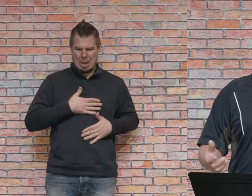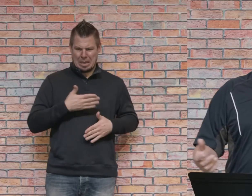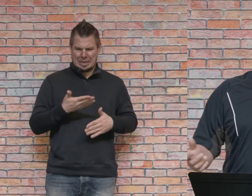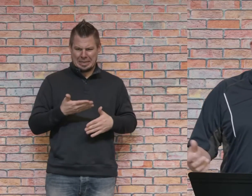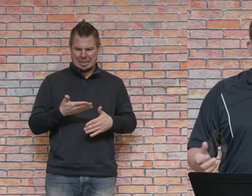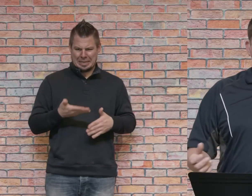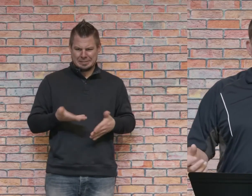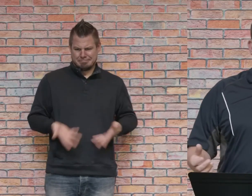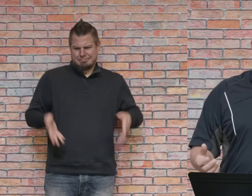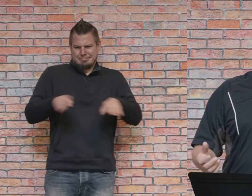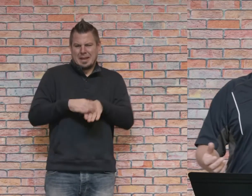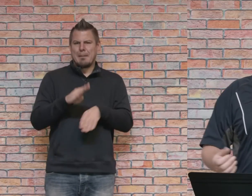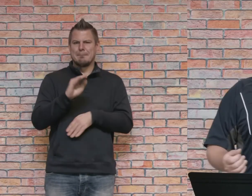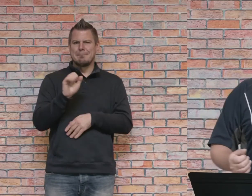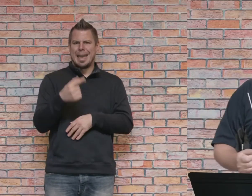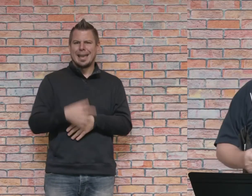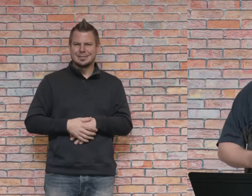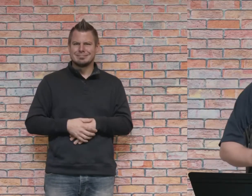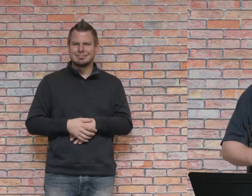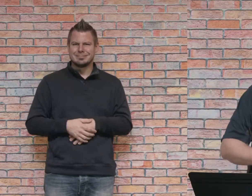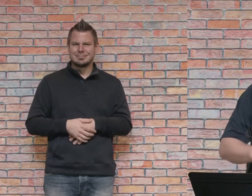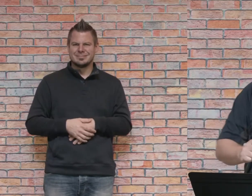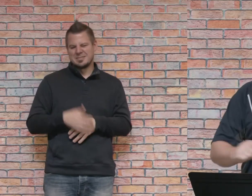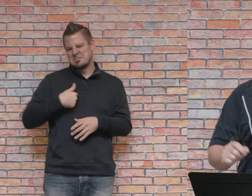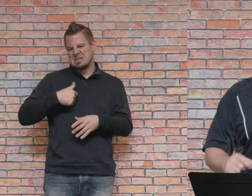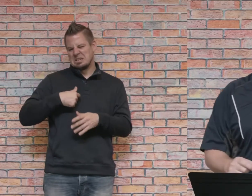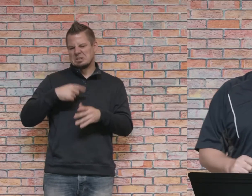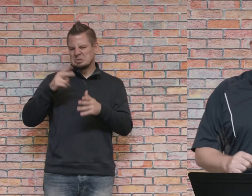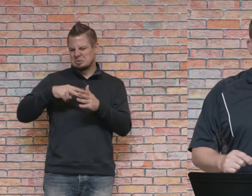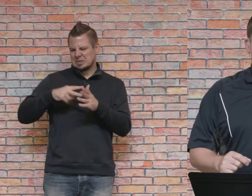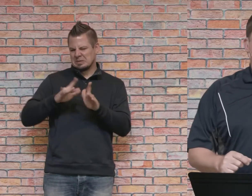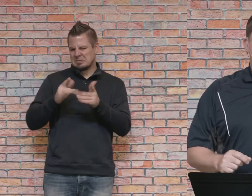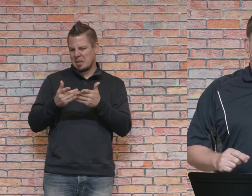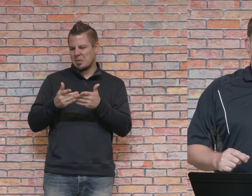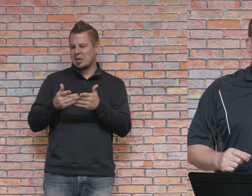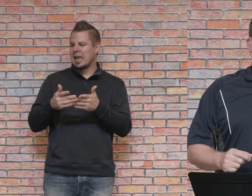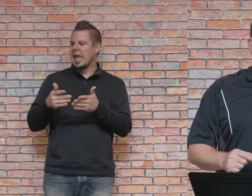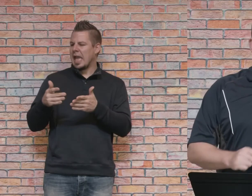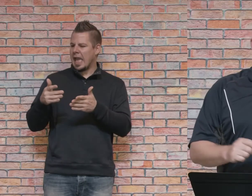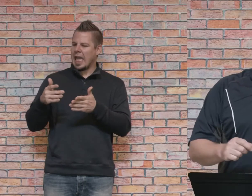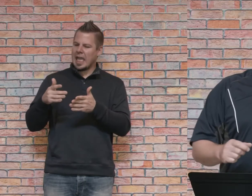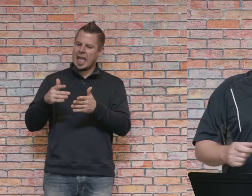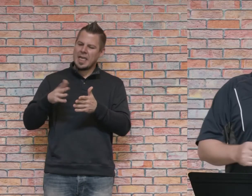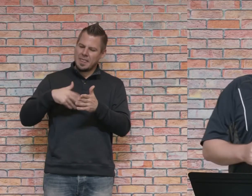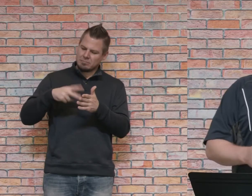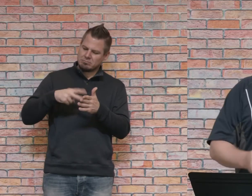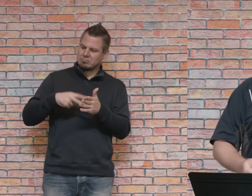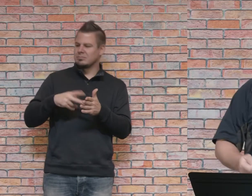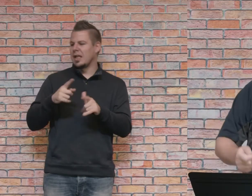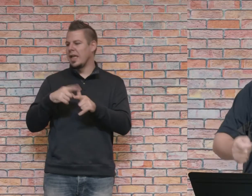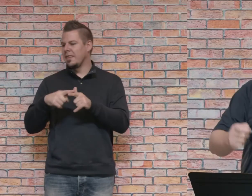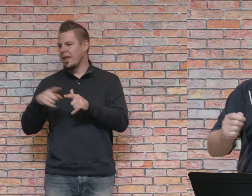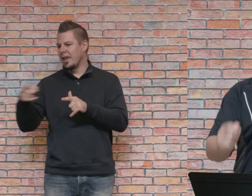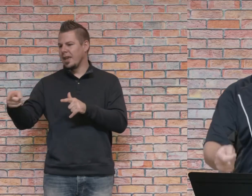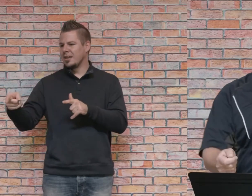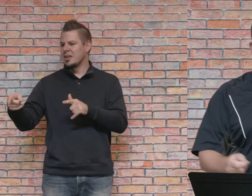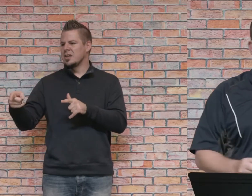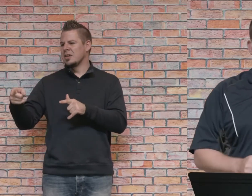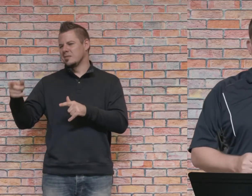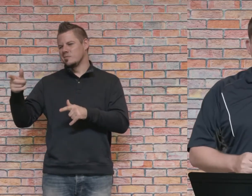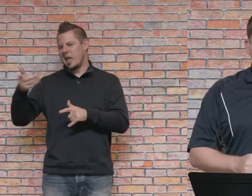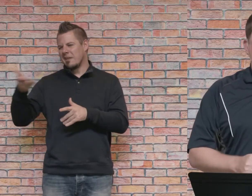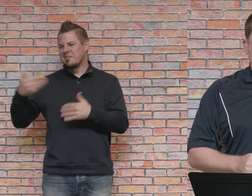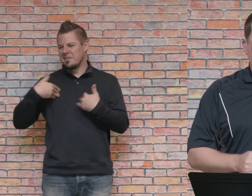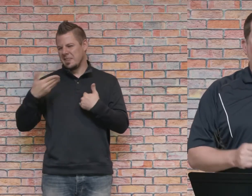planned on doing a lesson, doing different scripture, and then having kids letting go of things. And as they wrote them down on papers, they would come up and put them in the